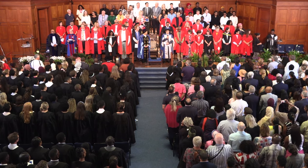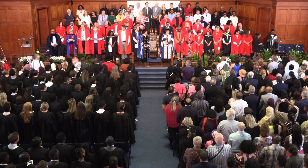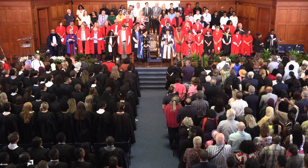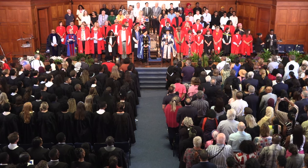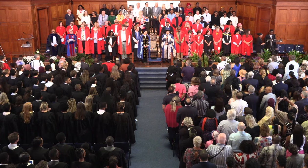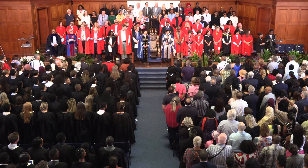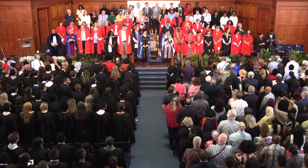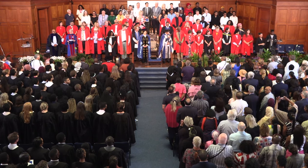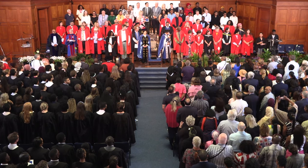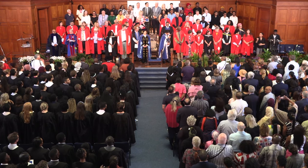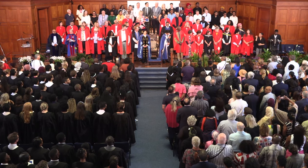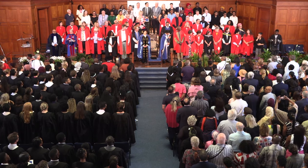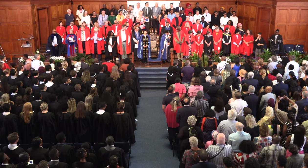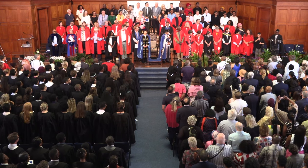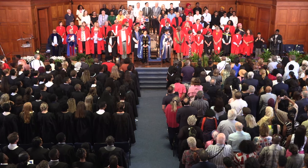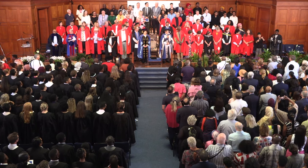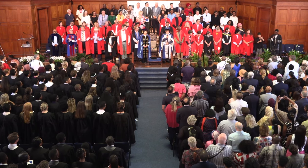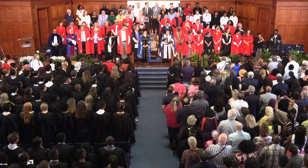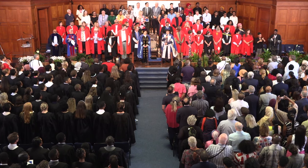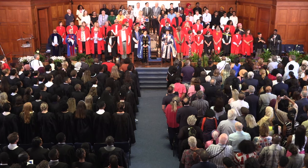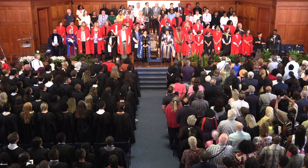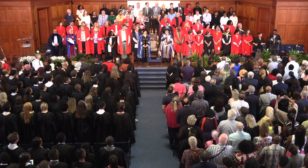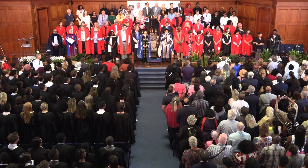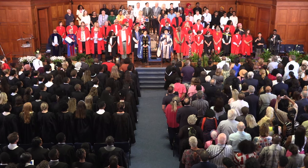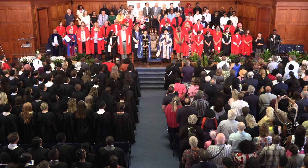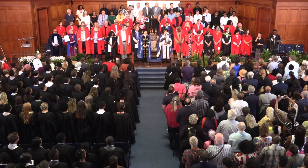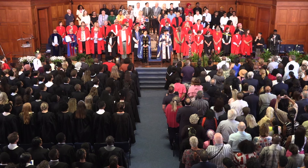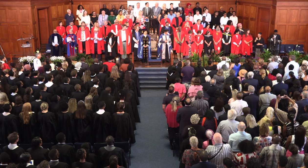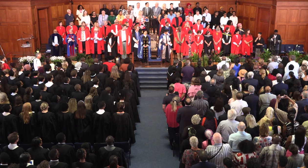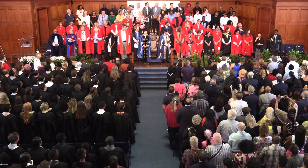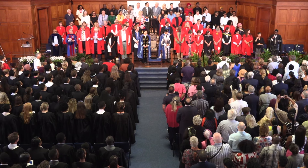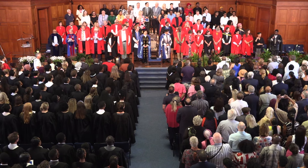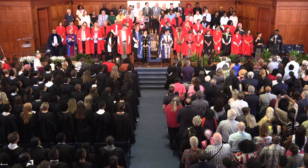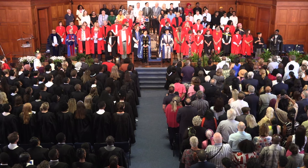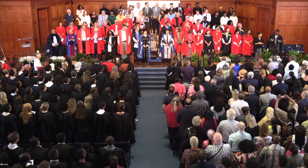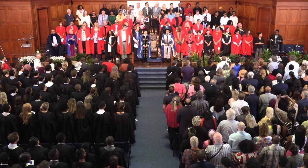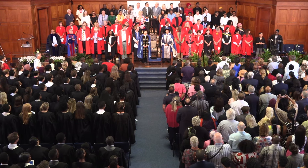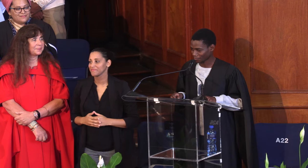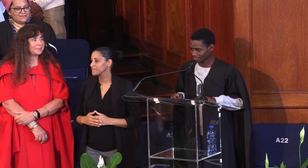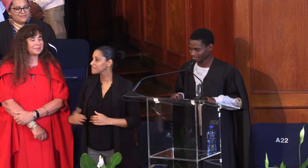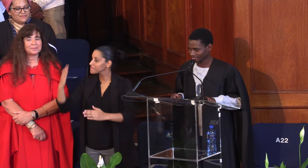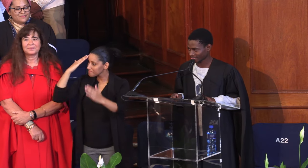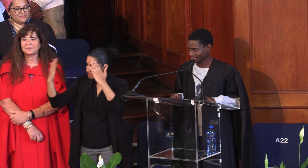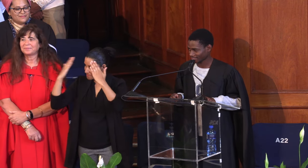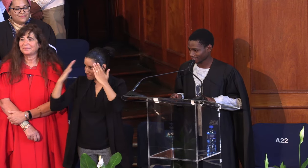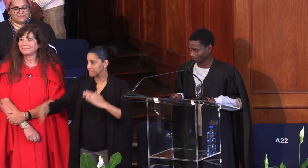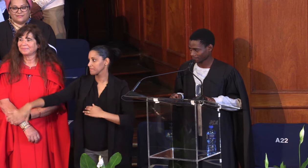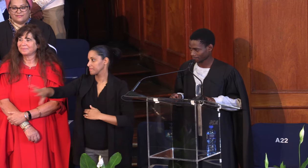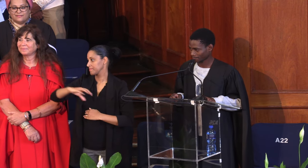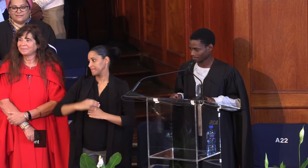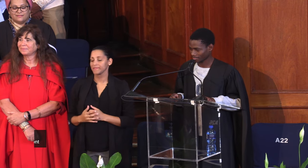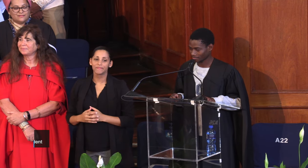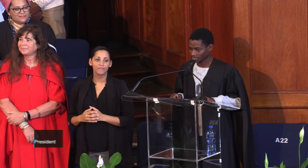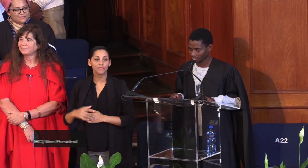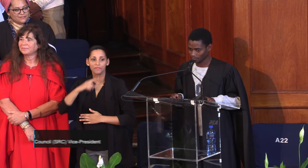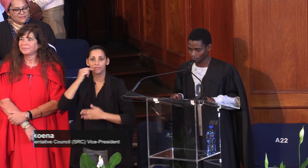I beg your pardon, it's the Vice President of the SRC, Sir Geoffrey Mokoena. Greetings, everyone.